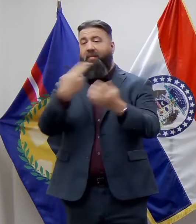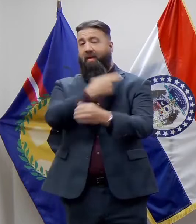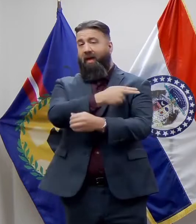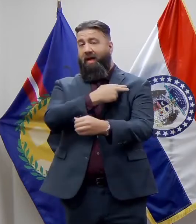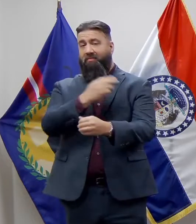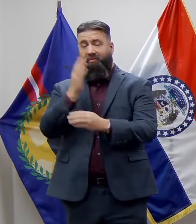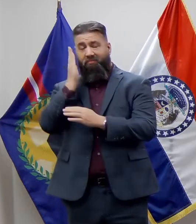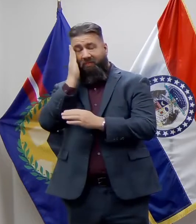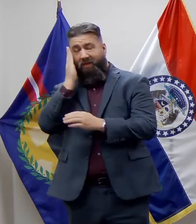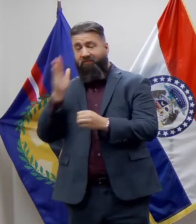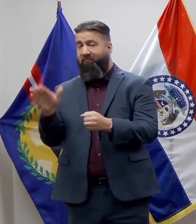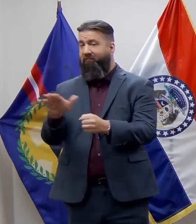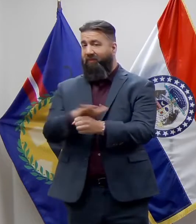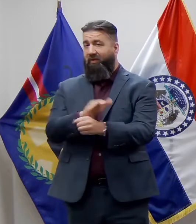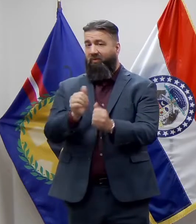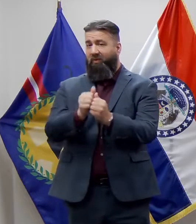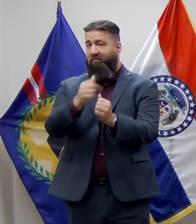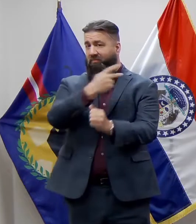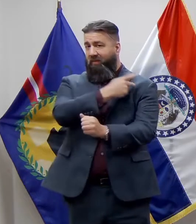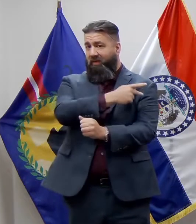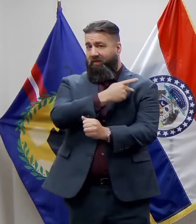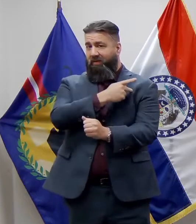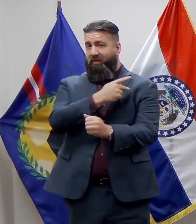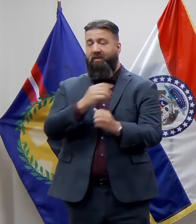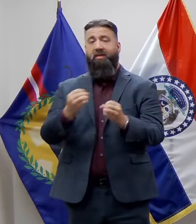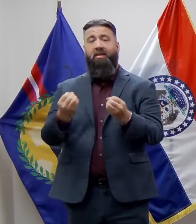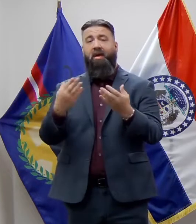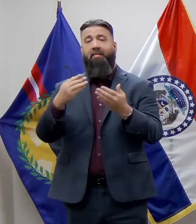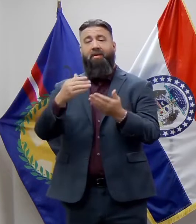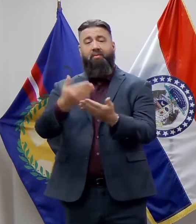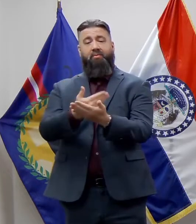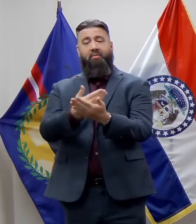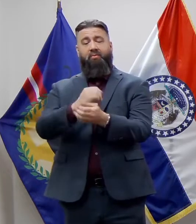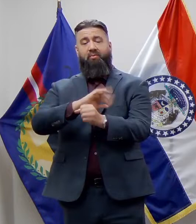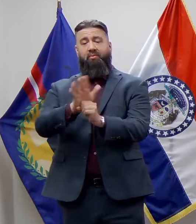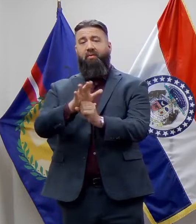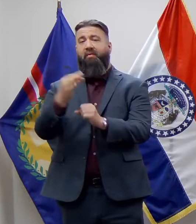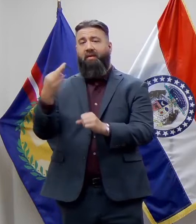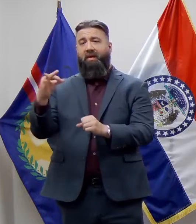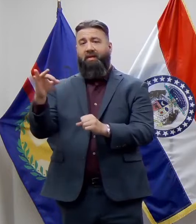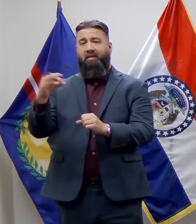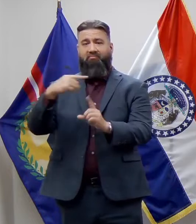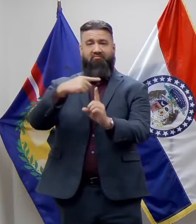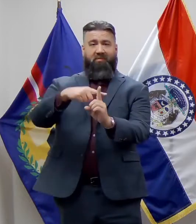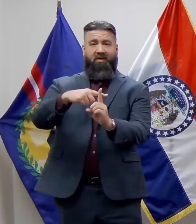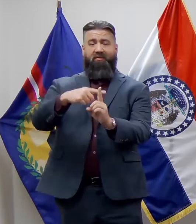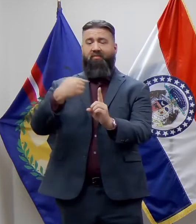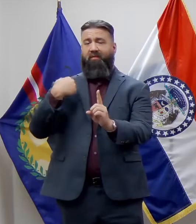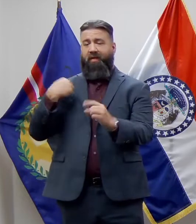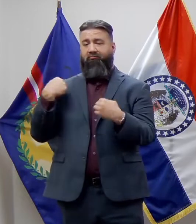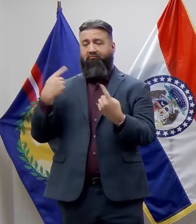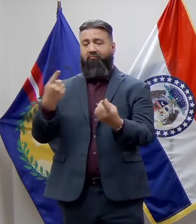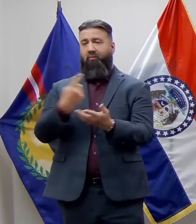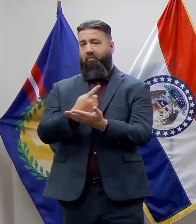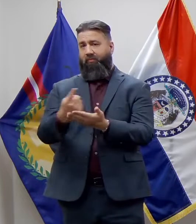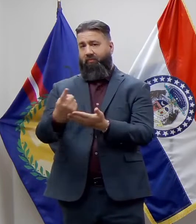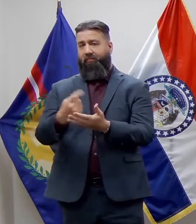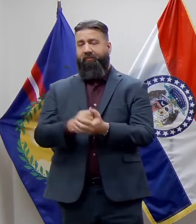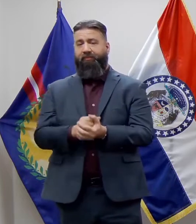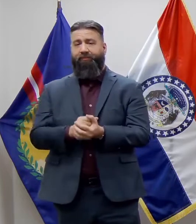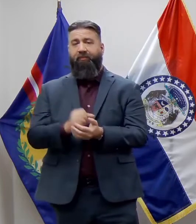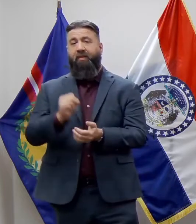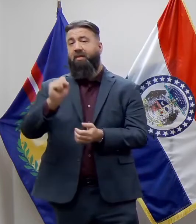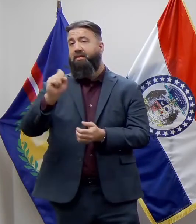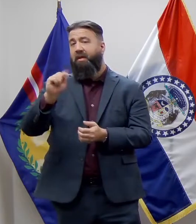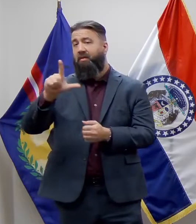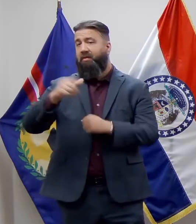with COVID-19 patients, and how many new COVID-19 cases the county has had in the last week. St. Louis